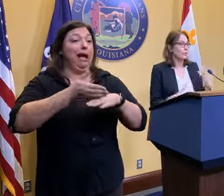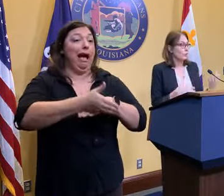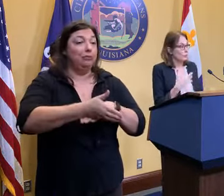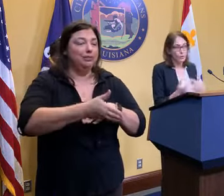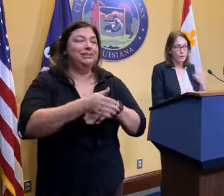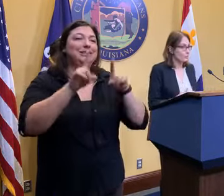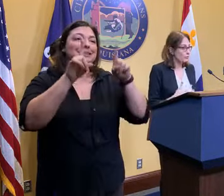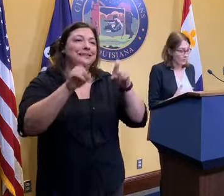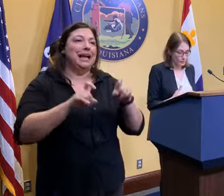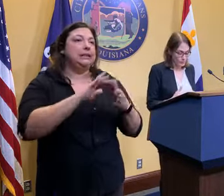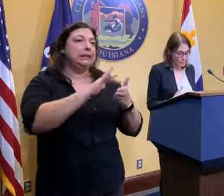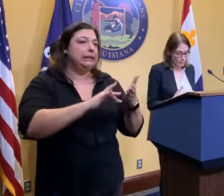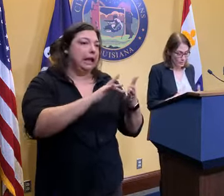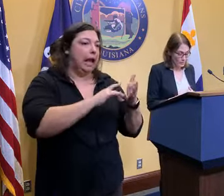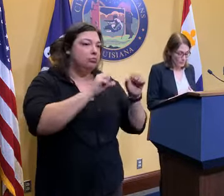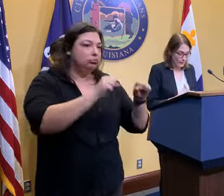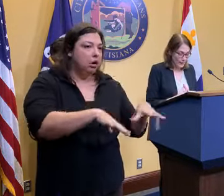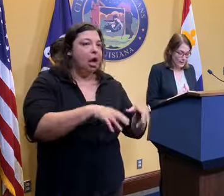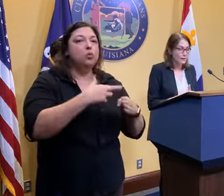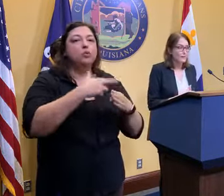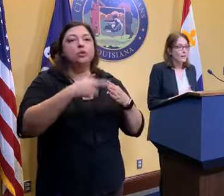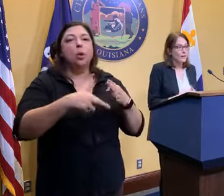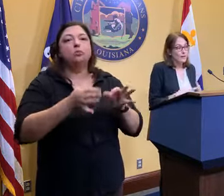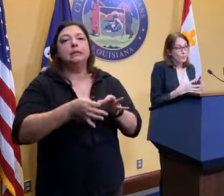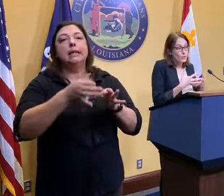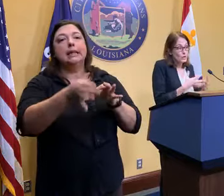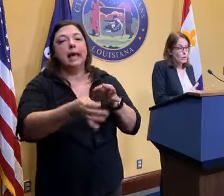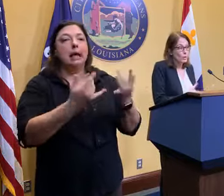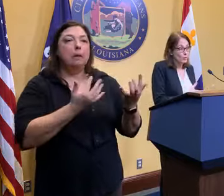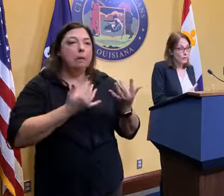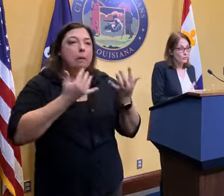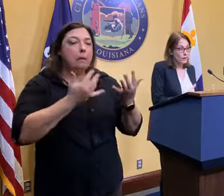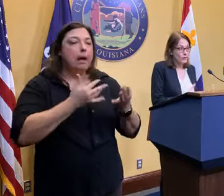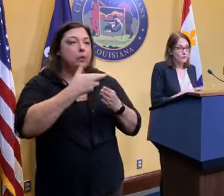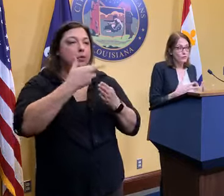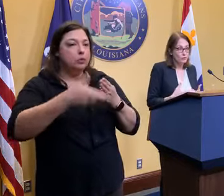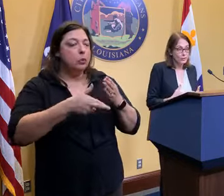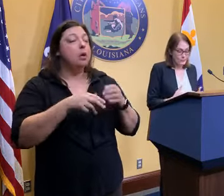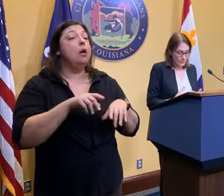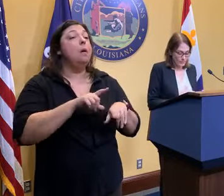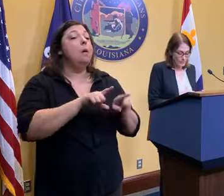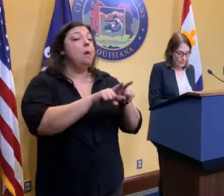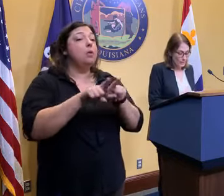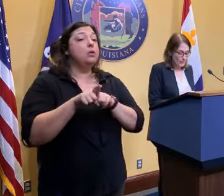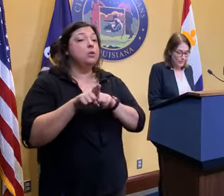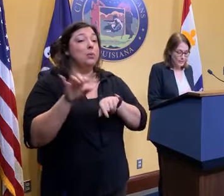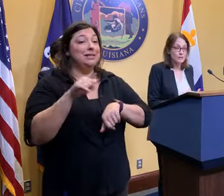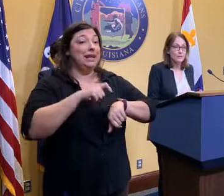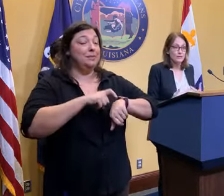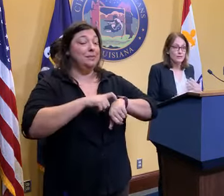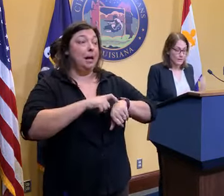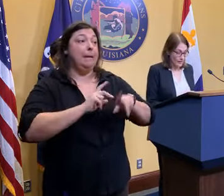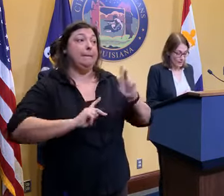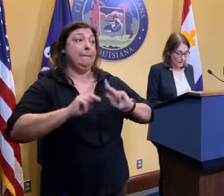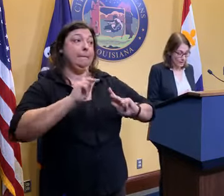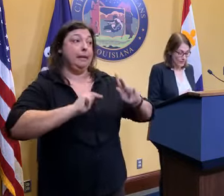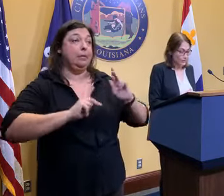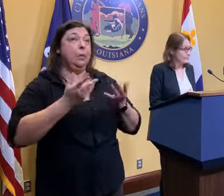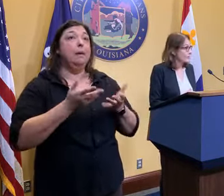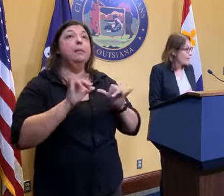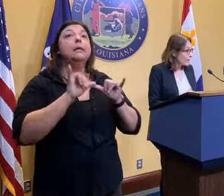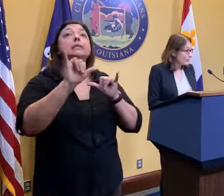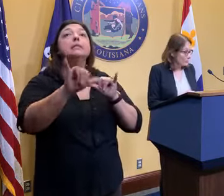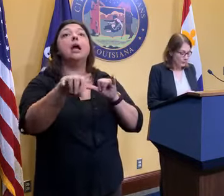canceled, reporting of results was somewhat delayed. We know as well that during this period, many residents may have stayed with